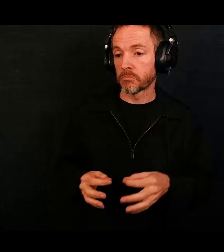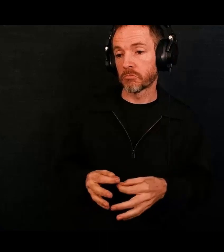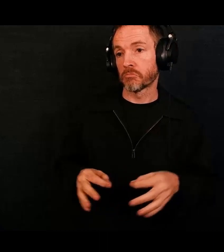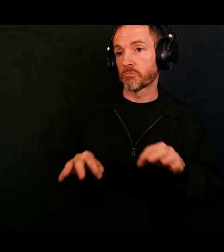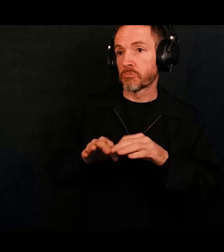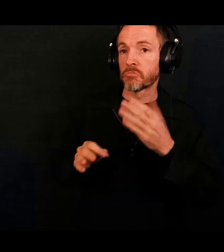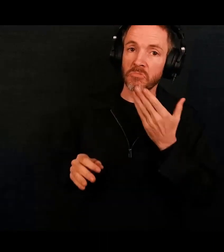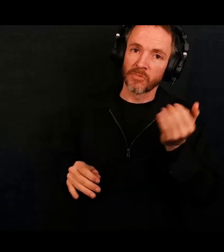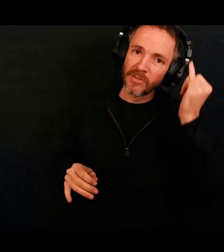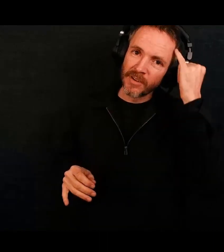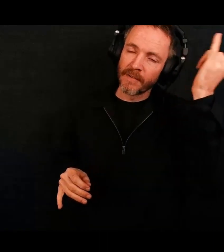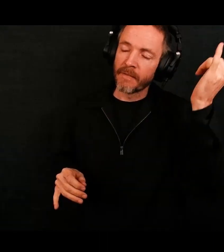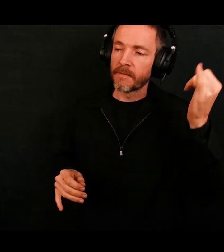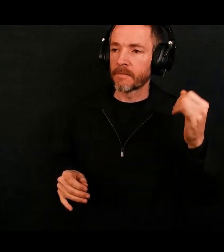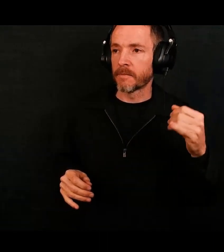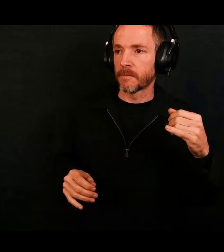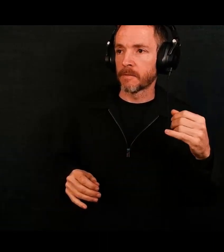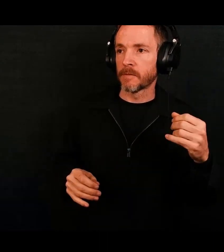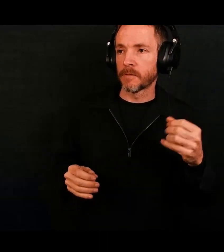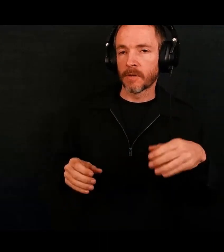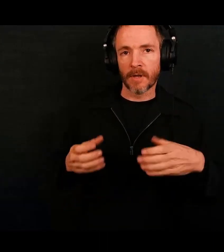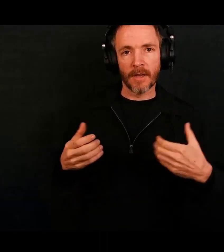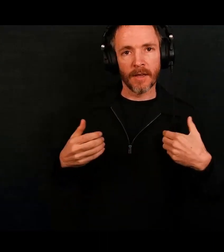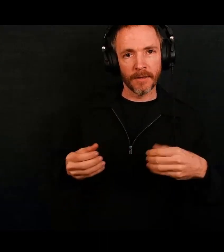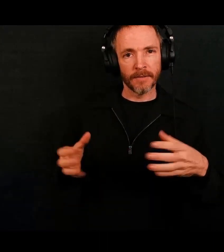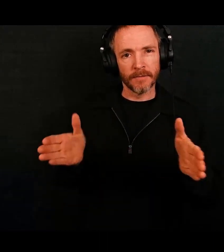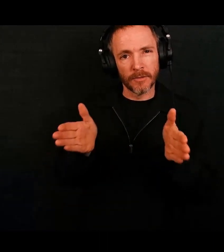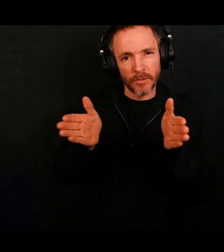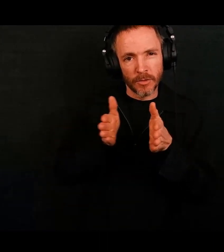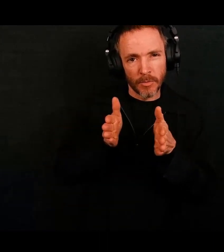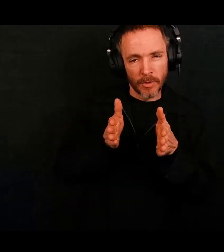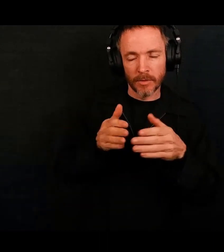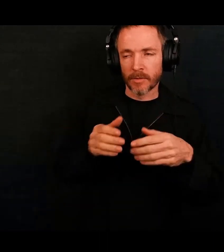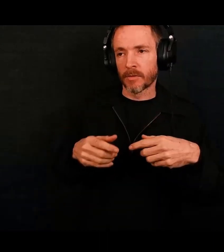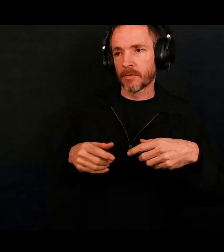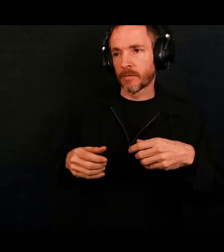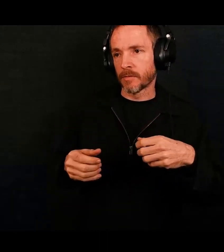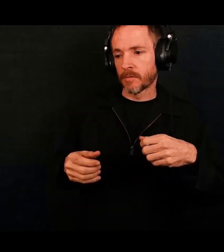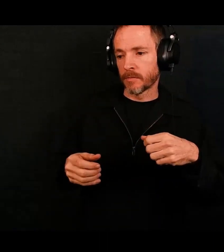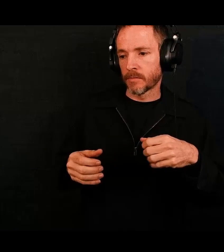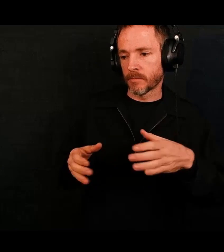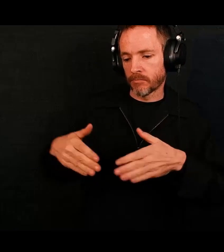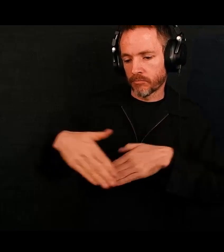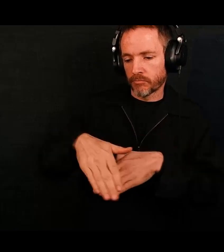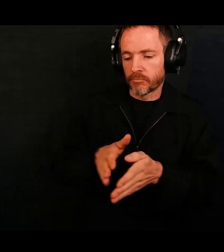do more with less and see if I use this area for something else. I don't know.